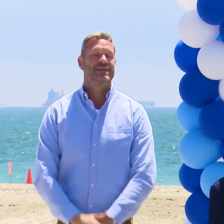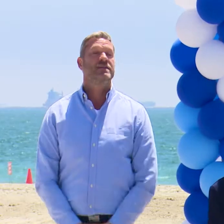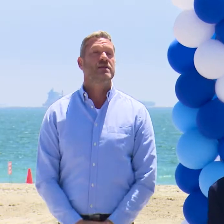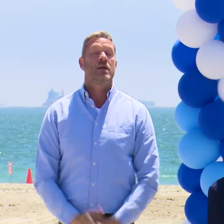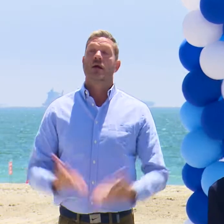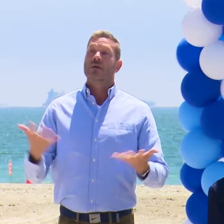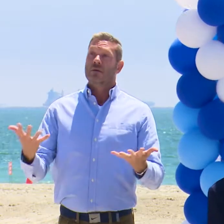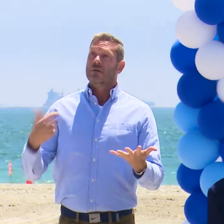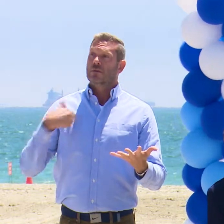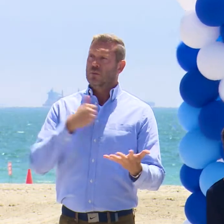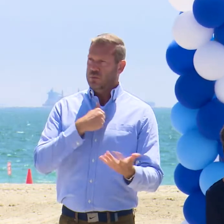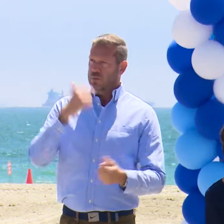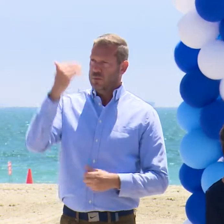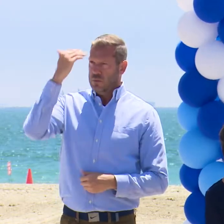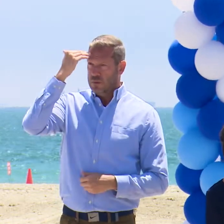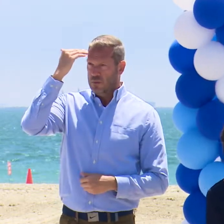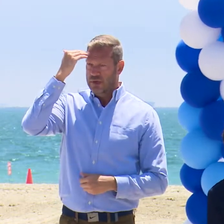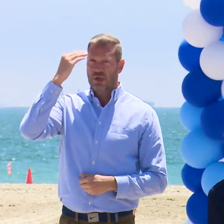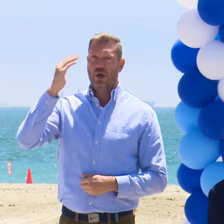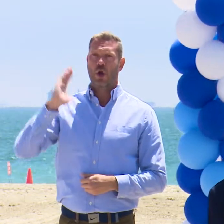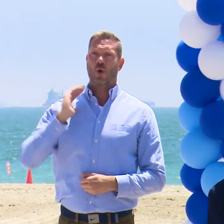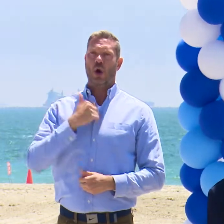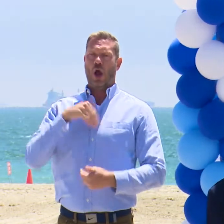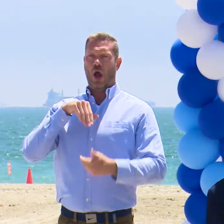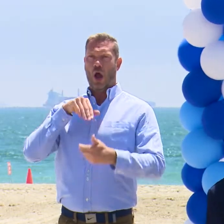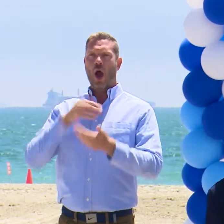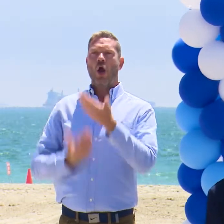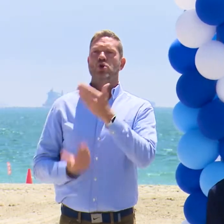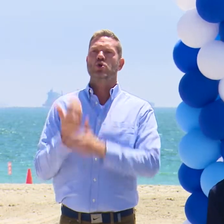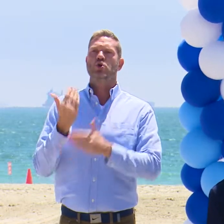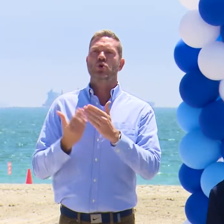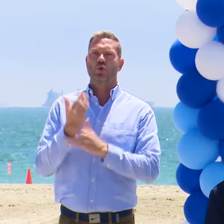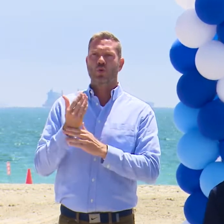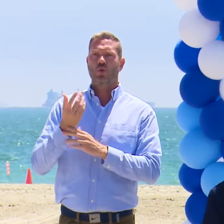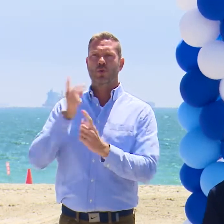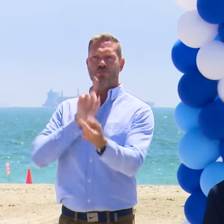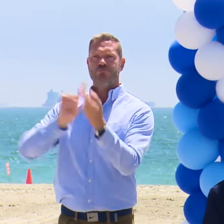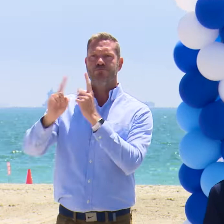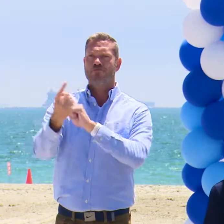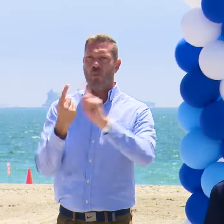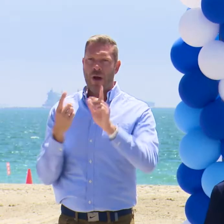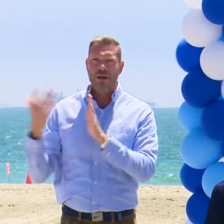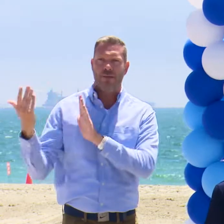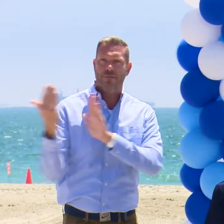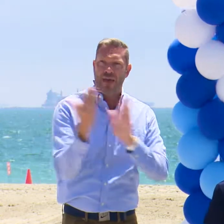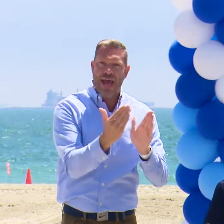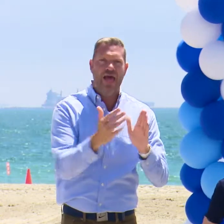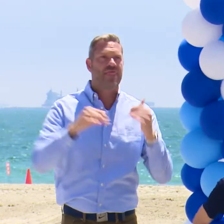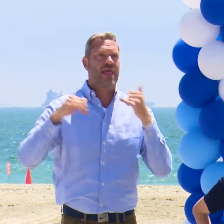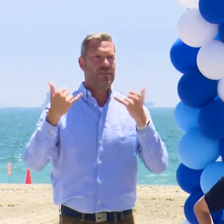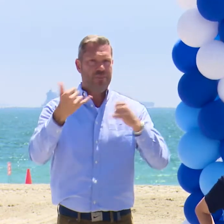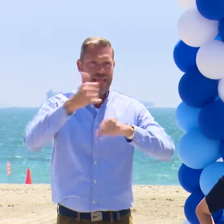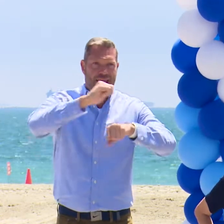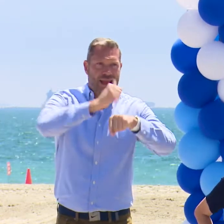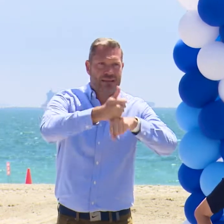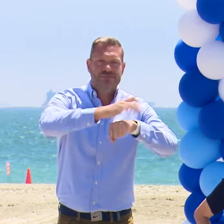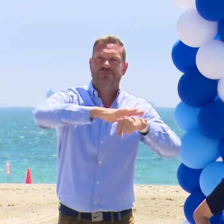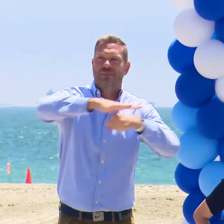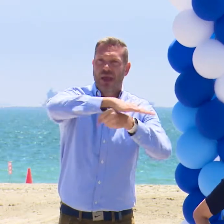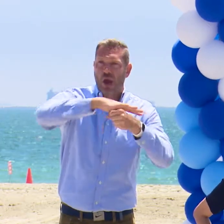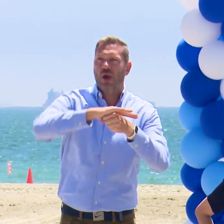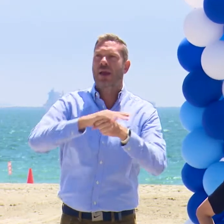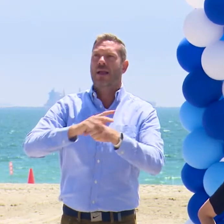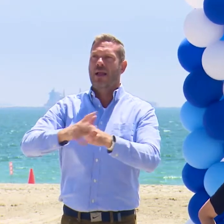Now, we know that from our new pedestrian paths to our playgrounds to basketball courts to our new food